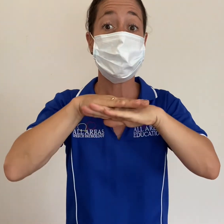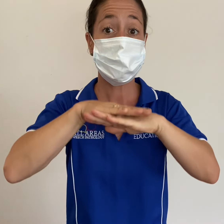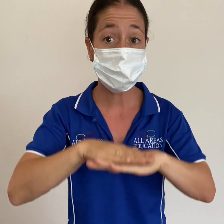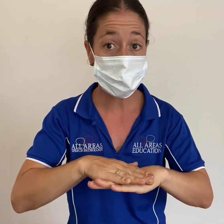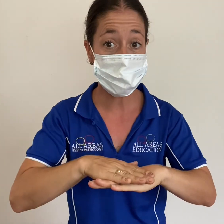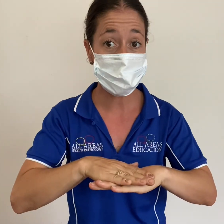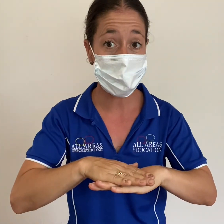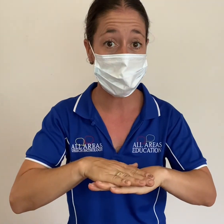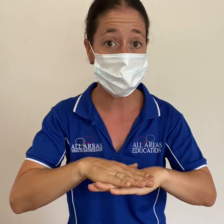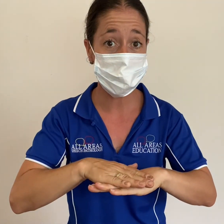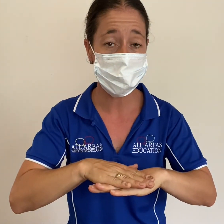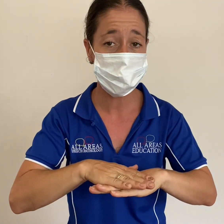Sit down.